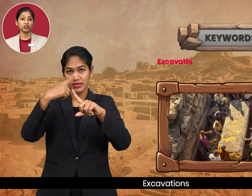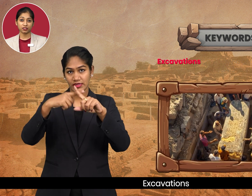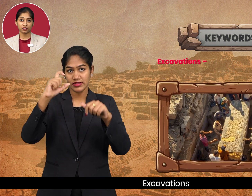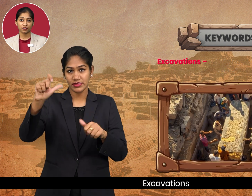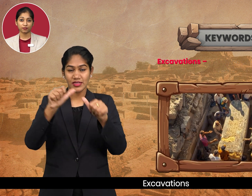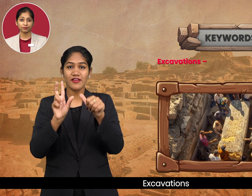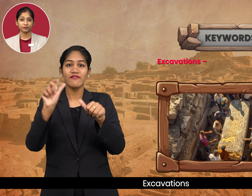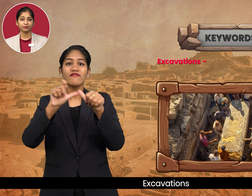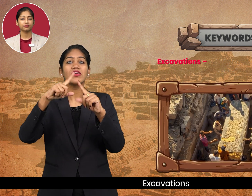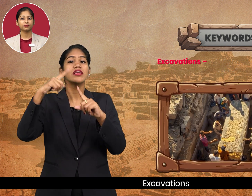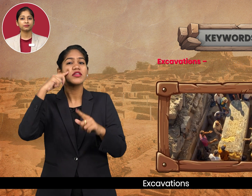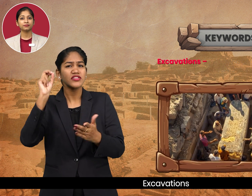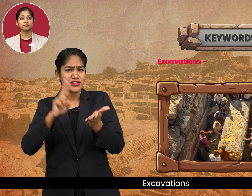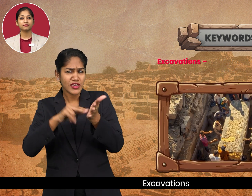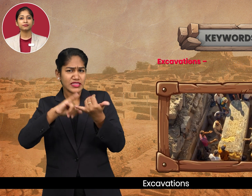Excavations.